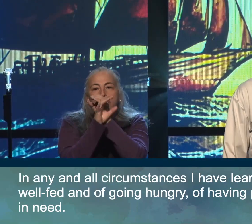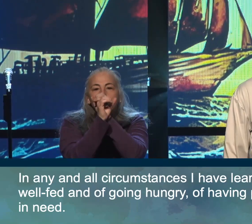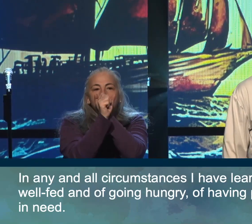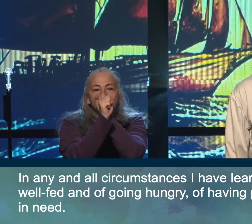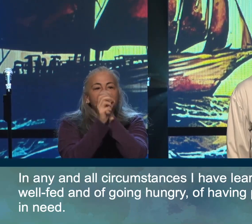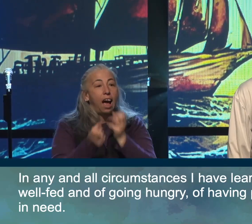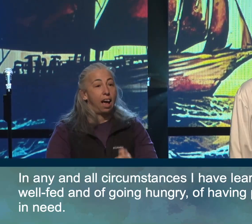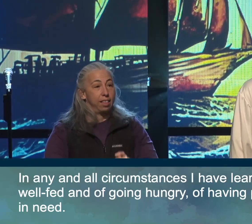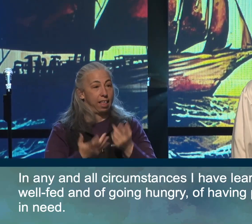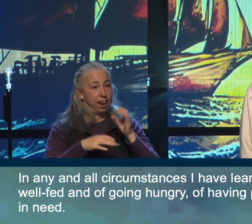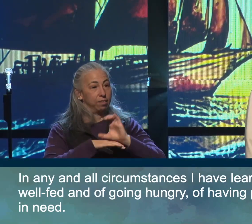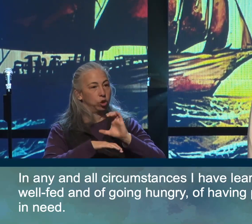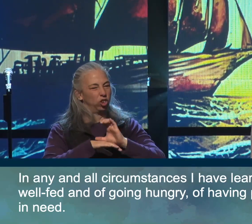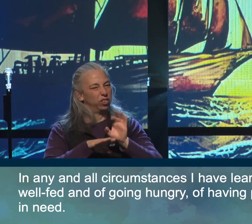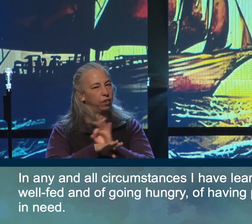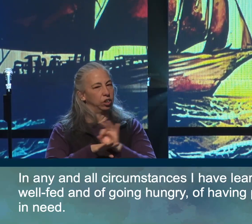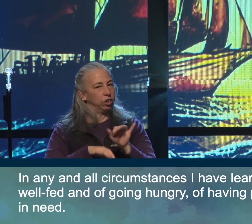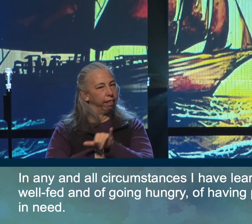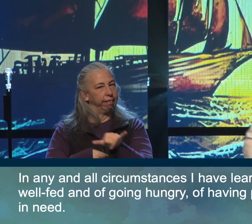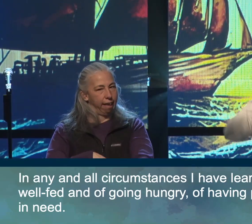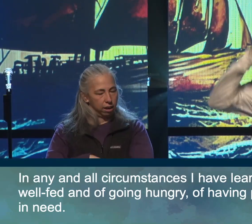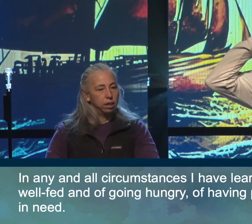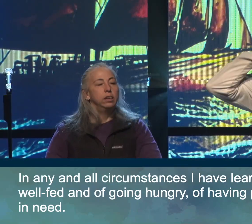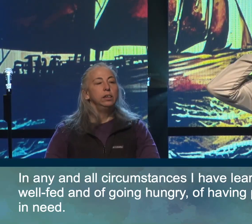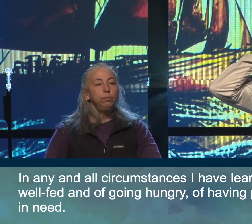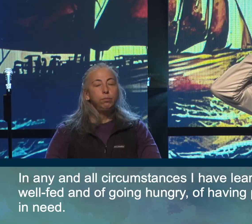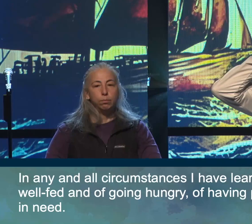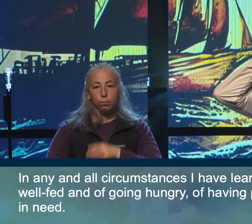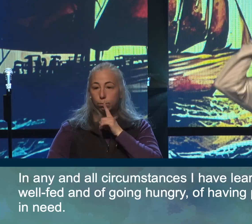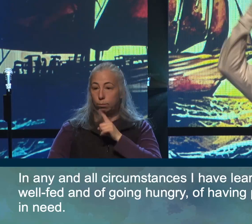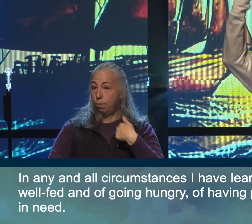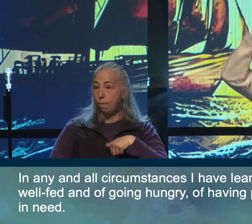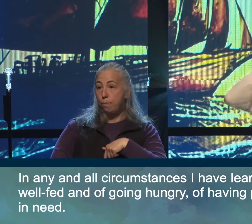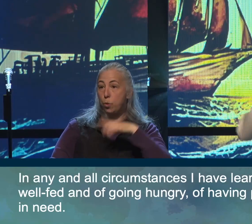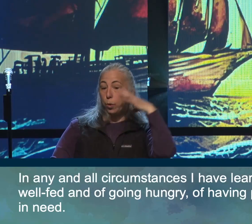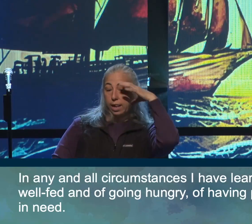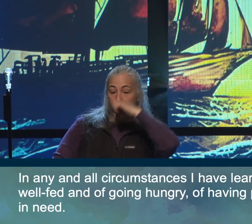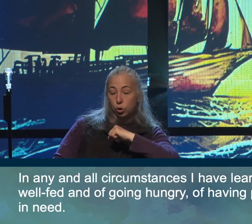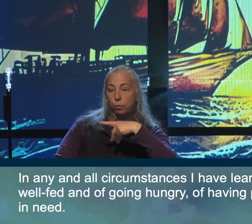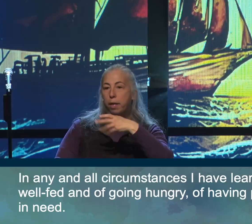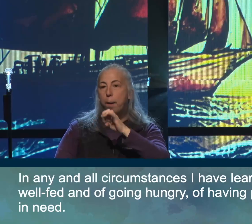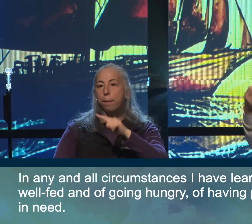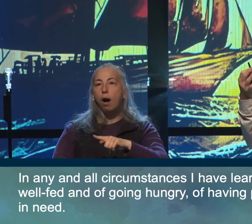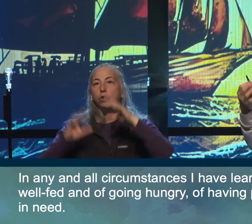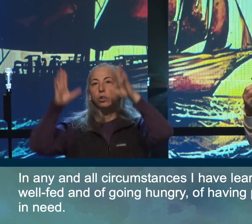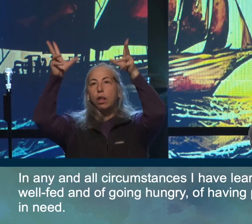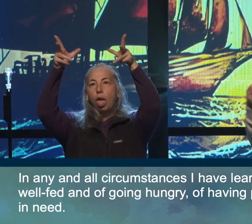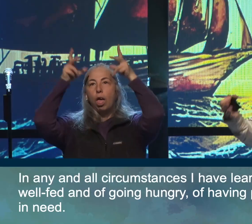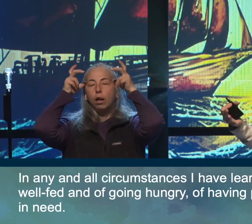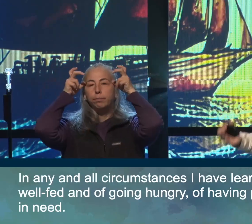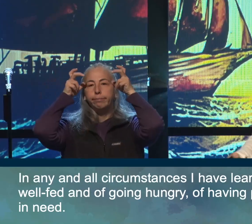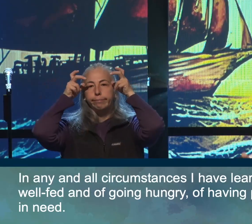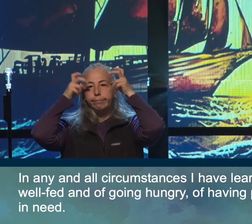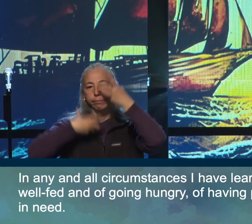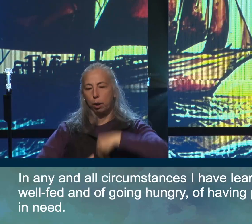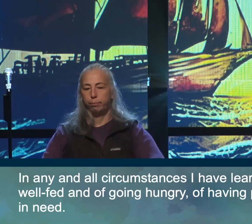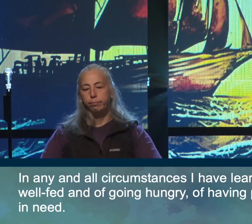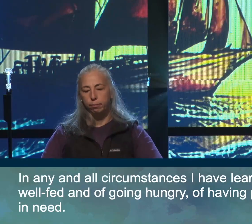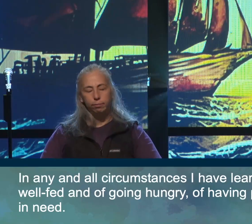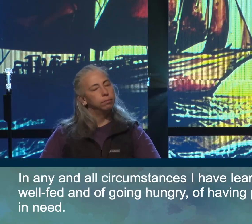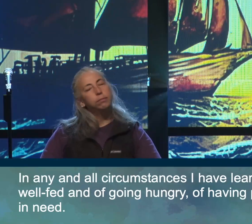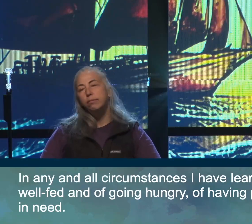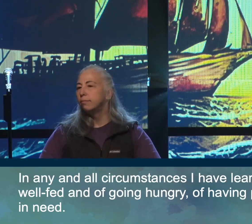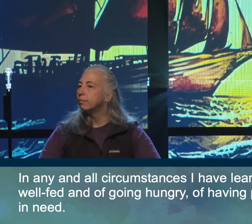lot of churches function that way, right? And it's like we just assume Paul like was downloaded all this stuff, but like he had to learn